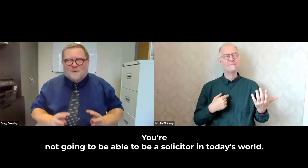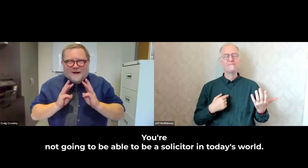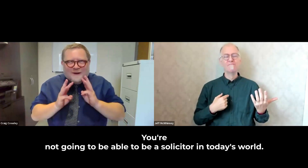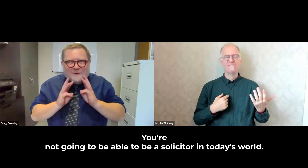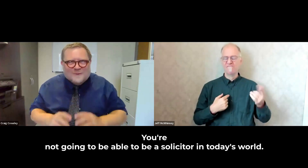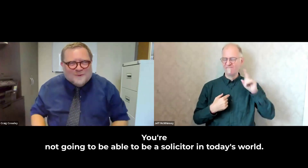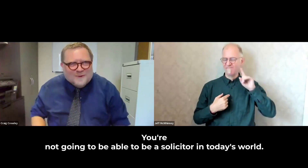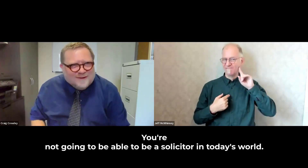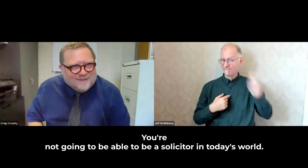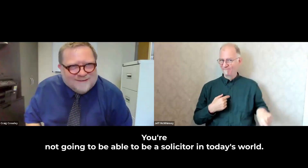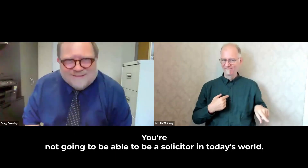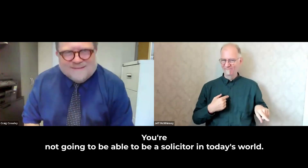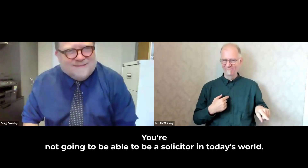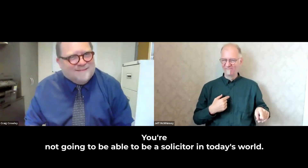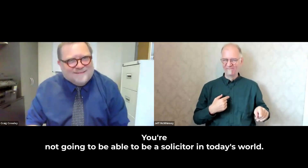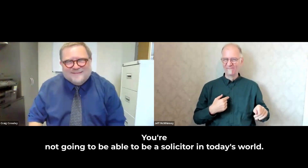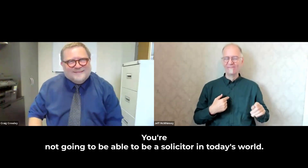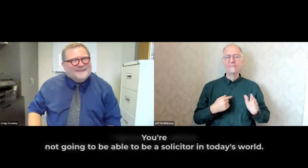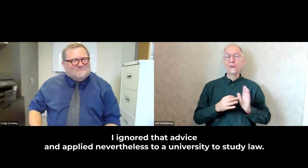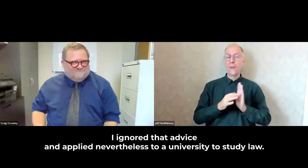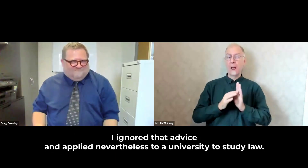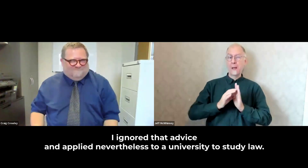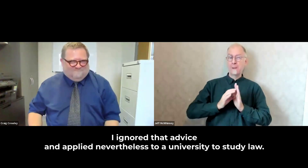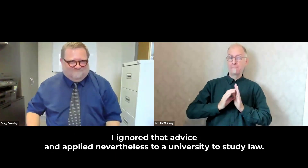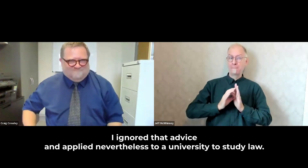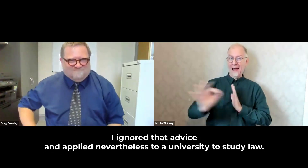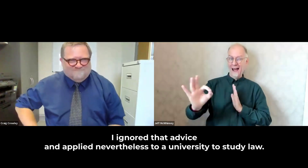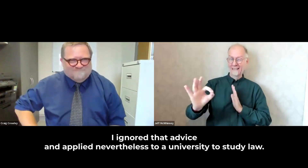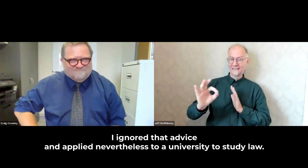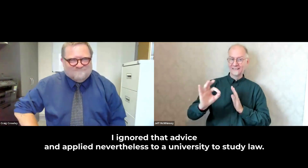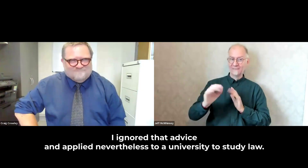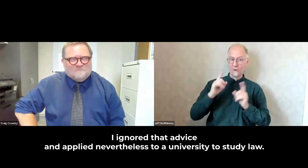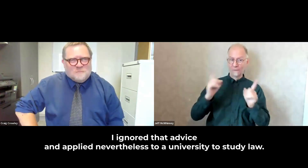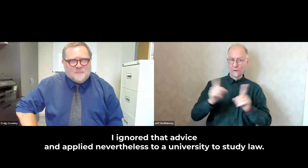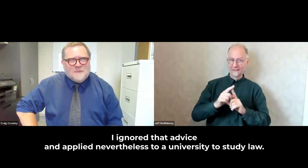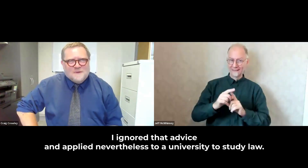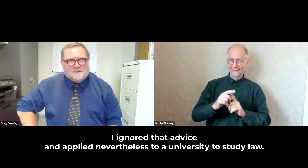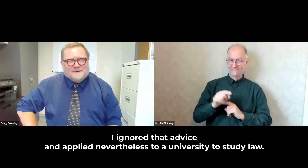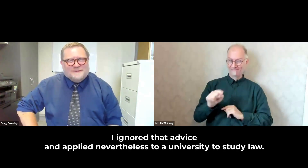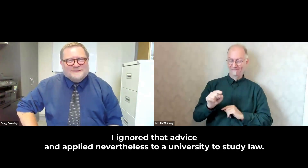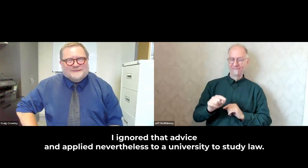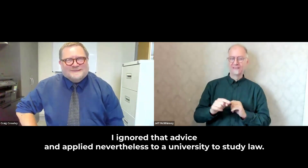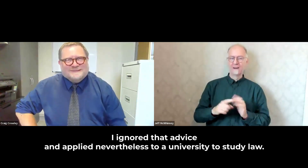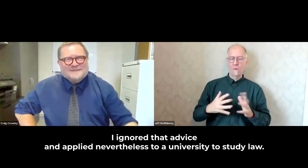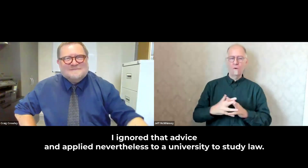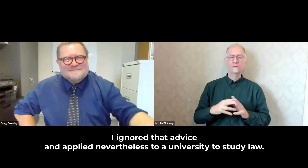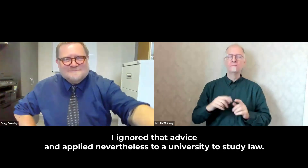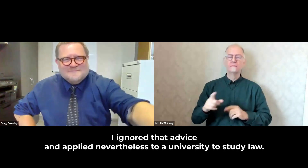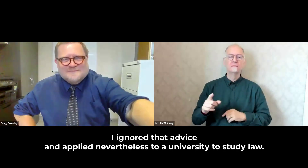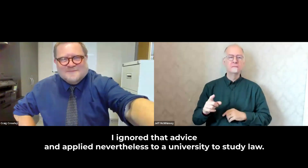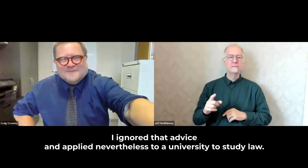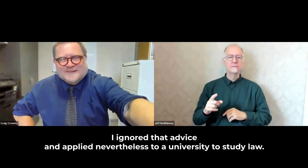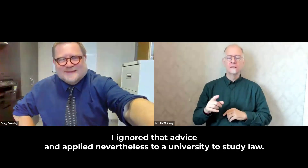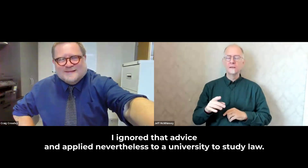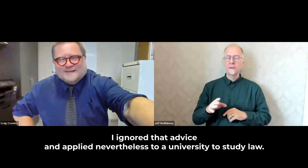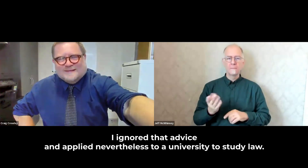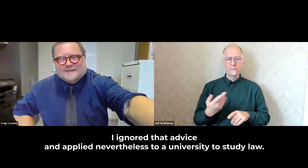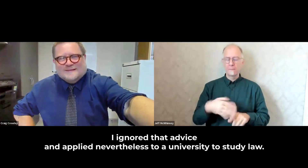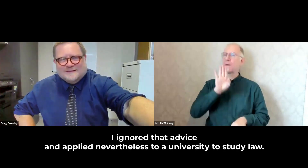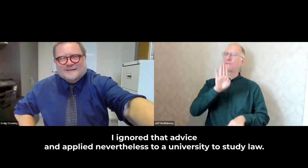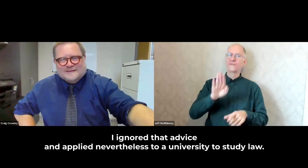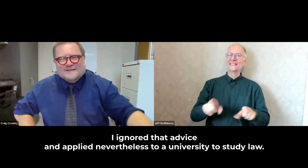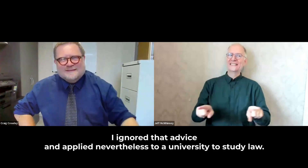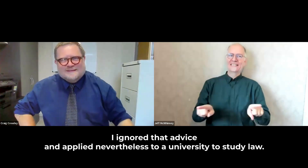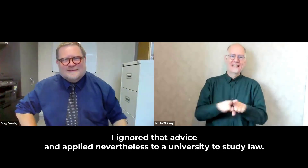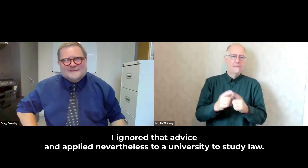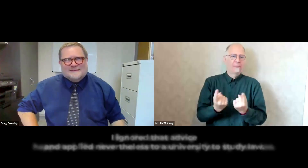to be a solicitor in today's world. I ignored that advice and applied, nevertheless, to a university to